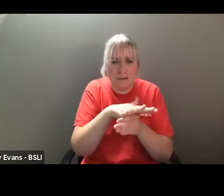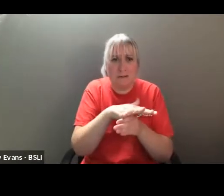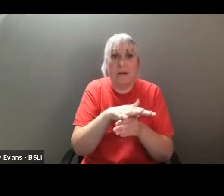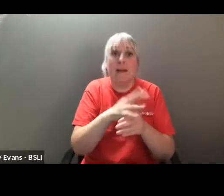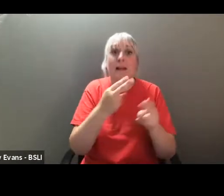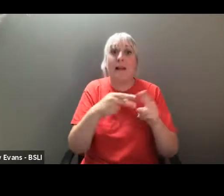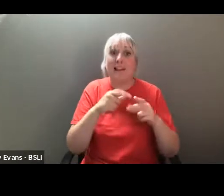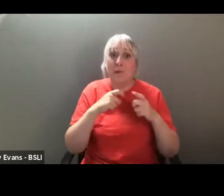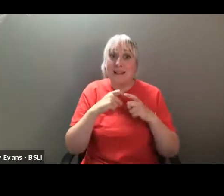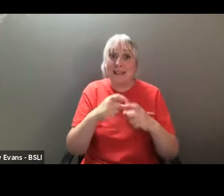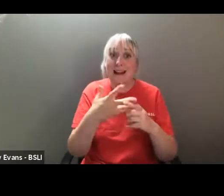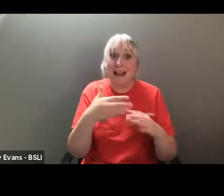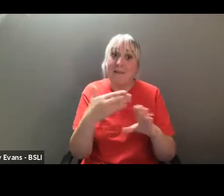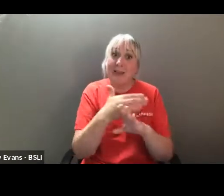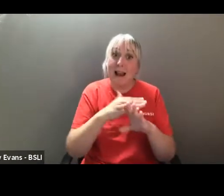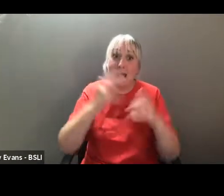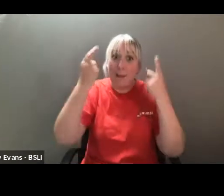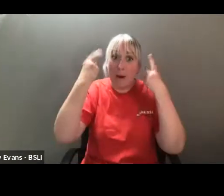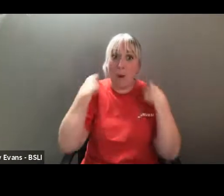labour laws in place.